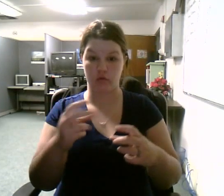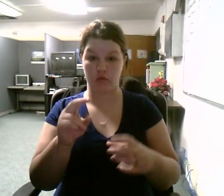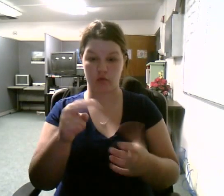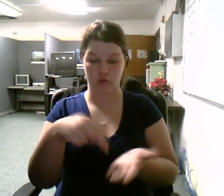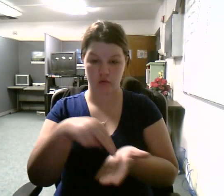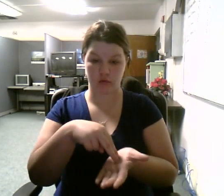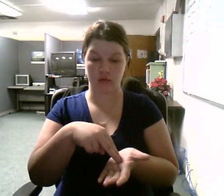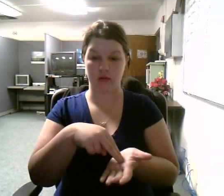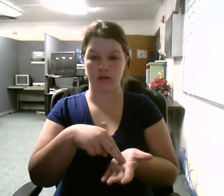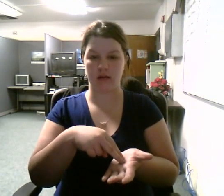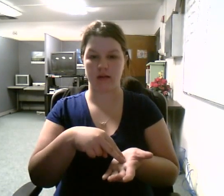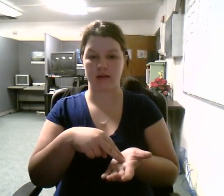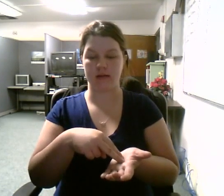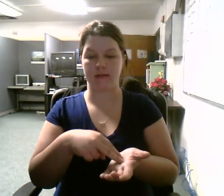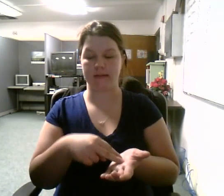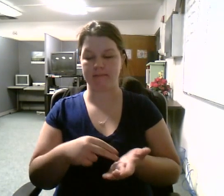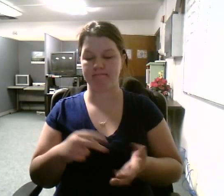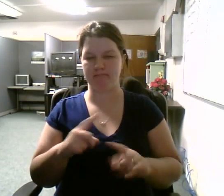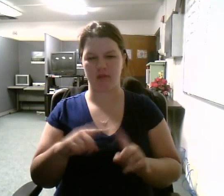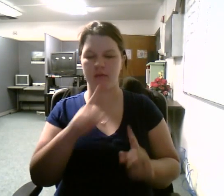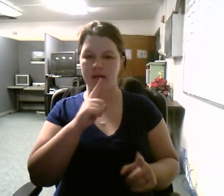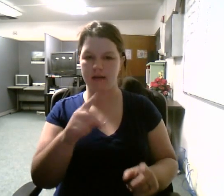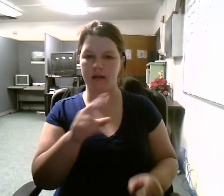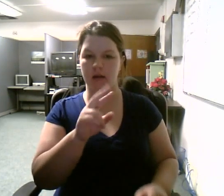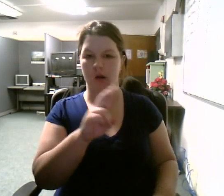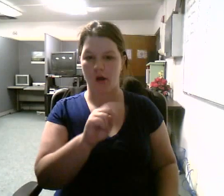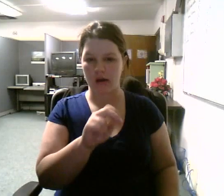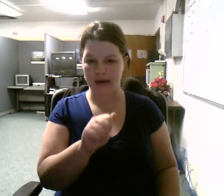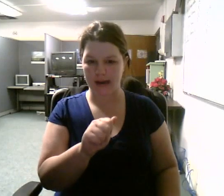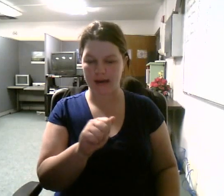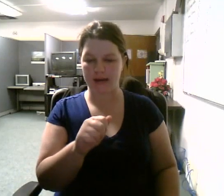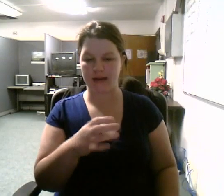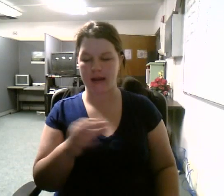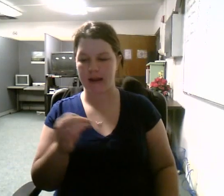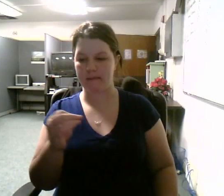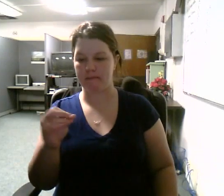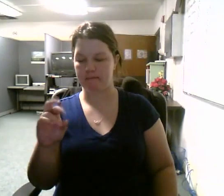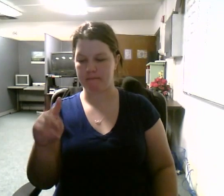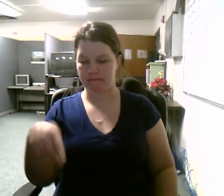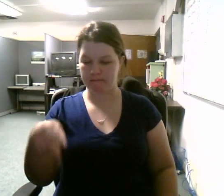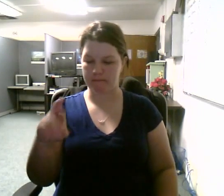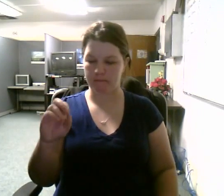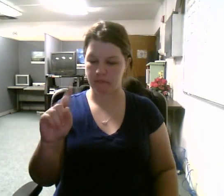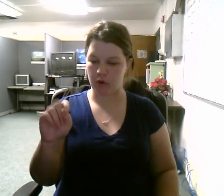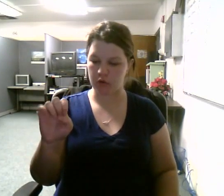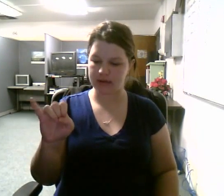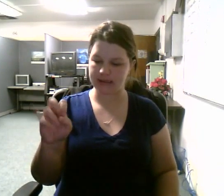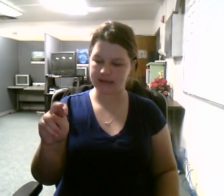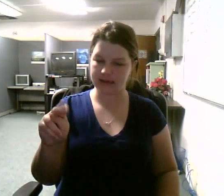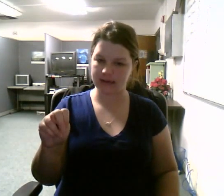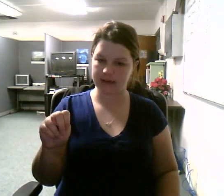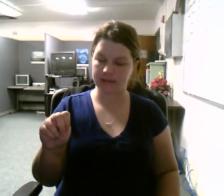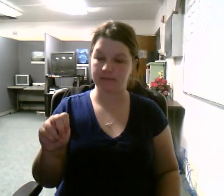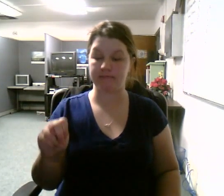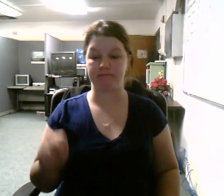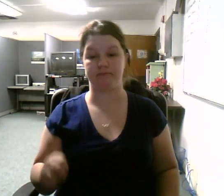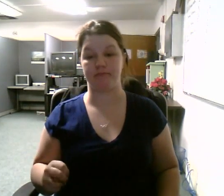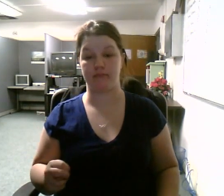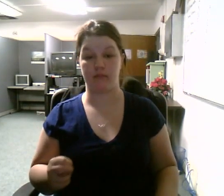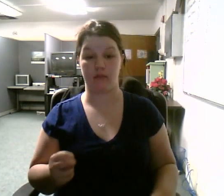Chromosomes are the things that make organisms what they are. They carry all of the information used to help the cell